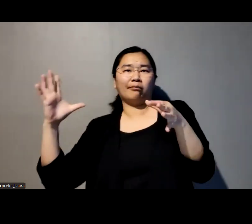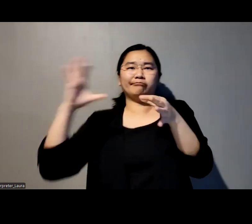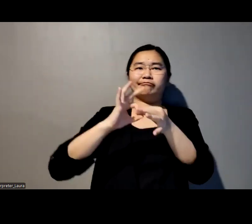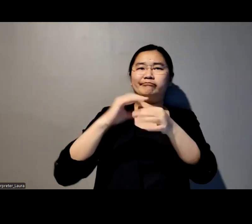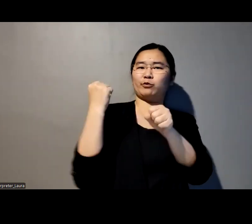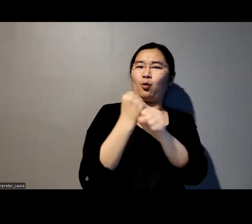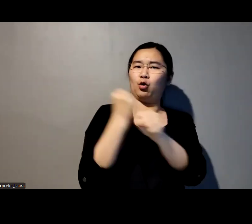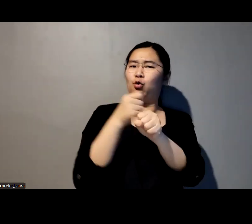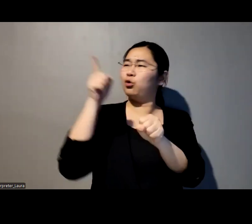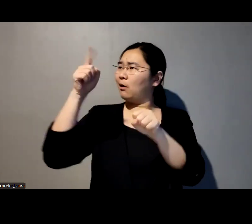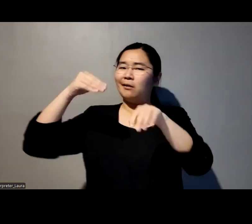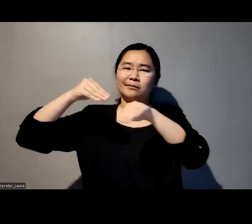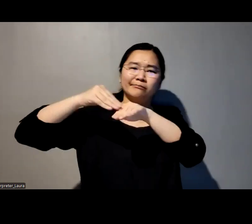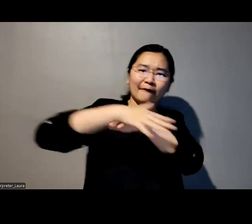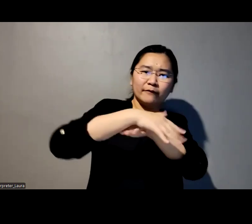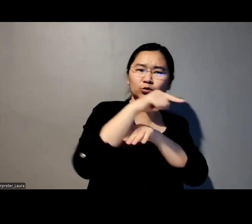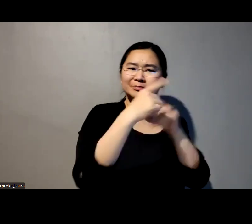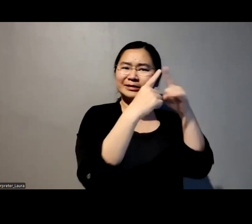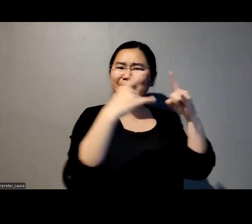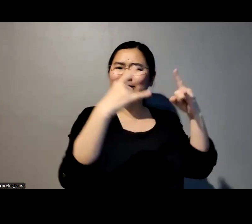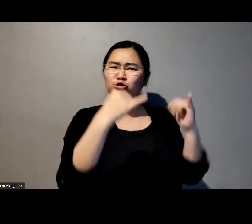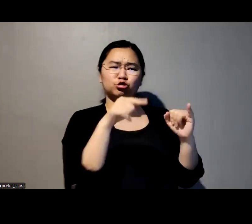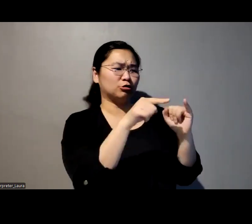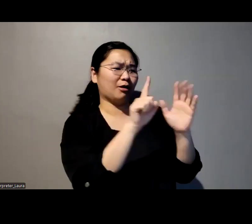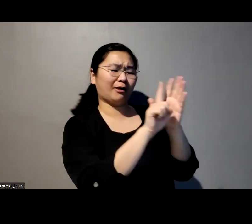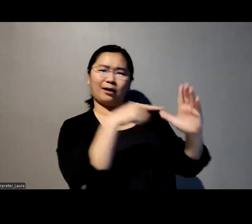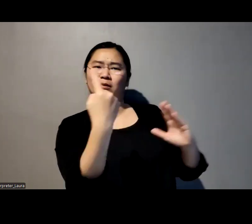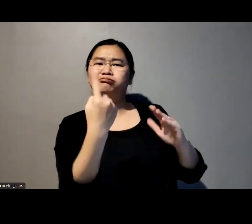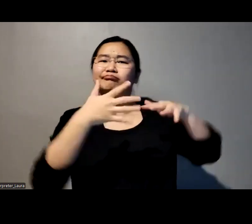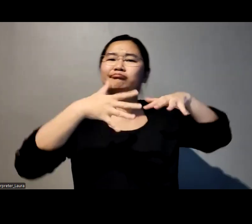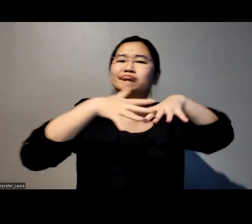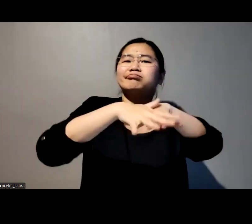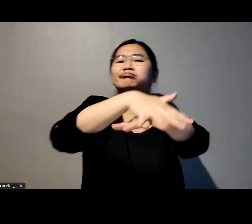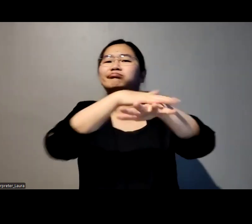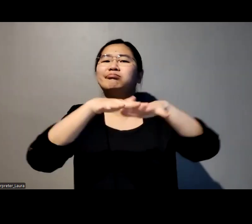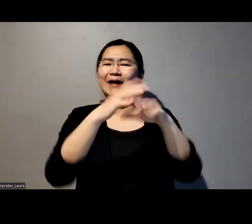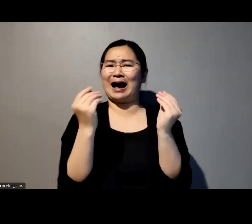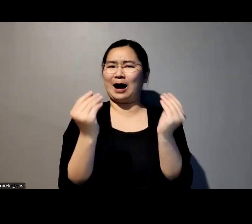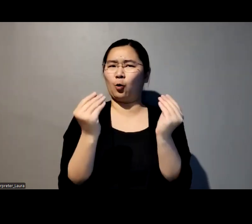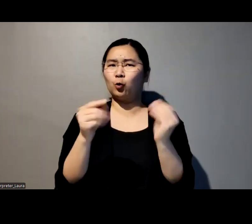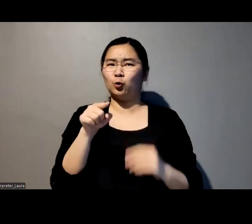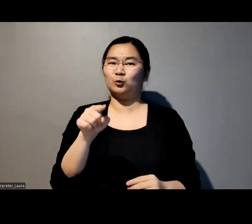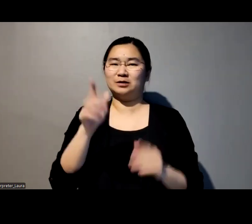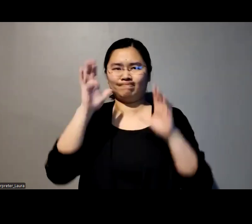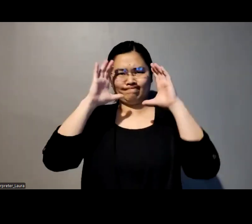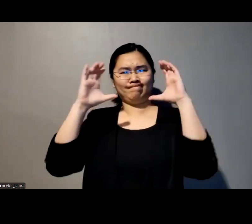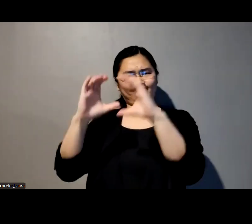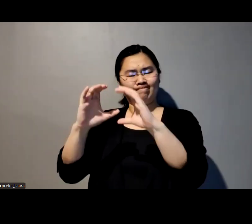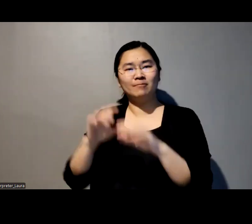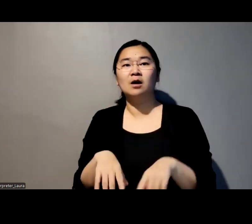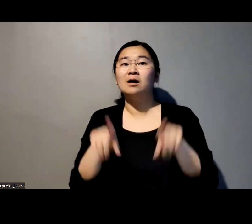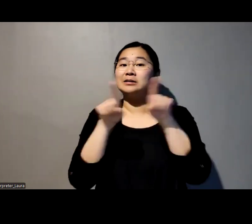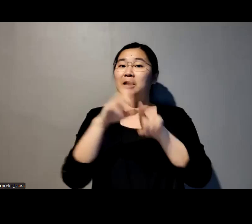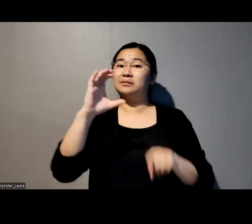cooperation in supporting national efforts for the full realization on the rights of persons with disabilities. If we look